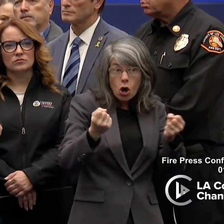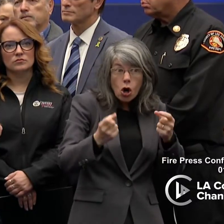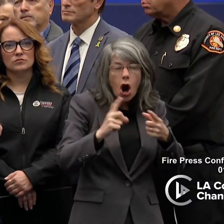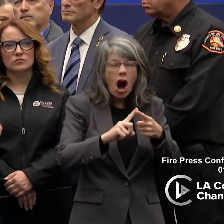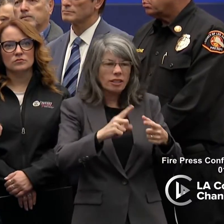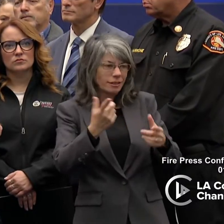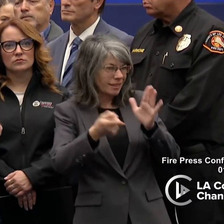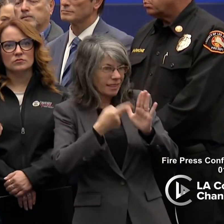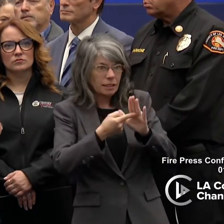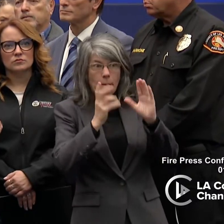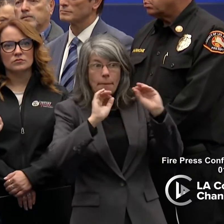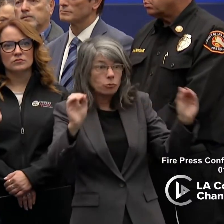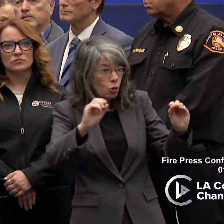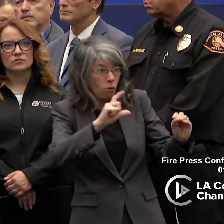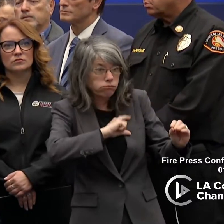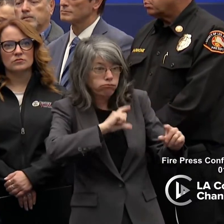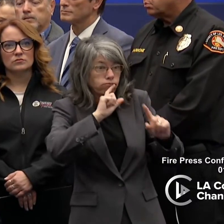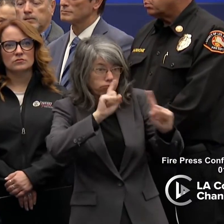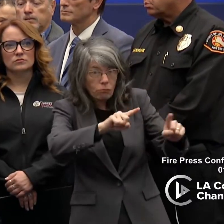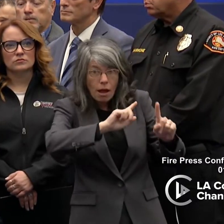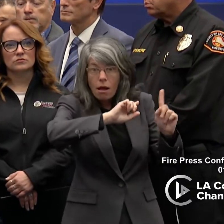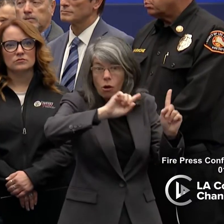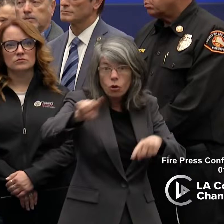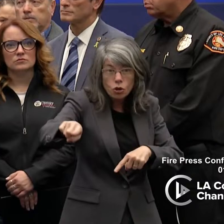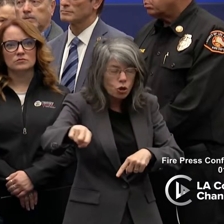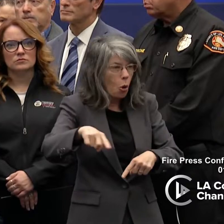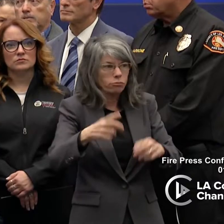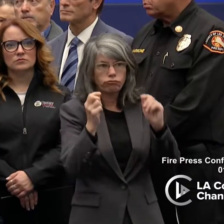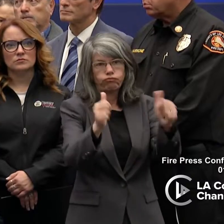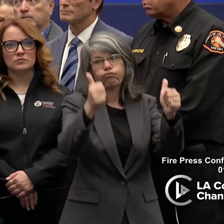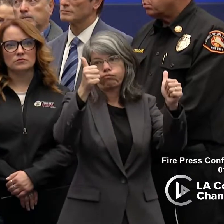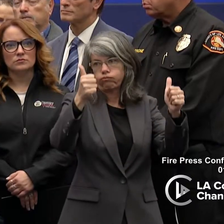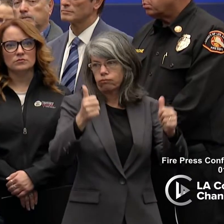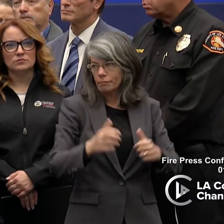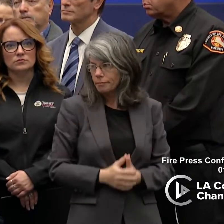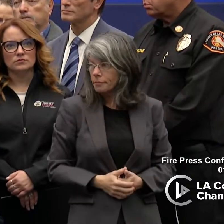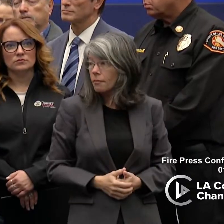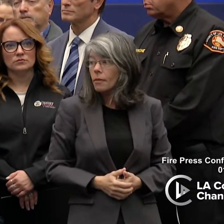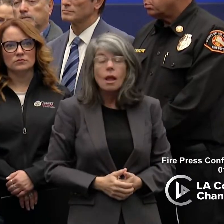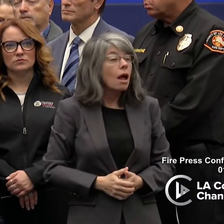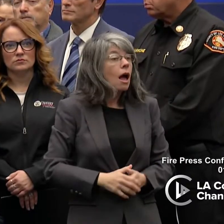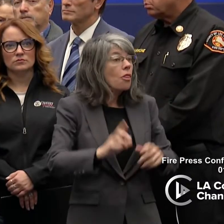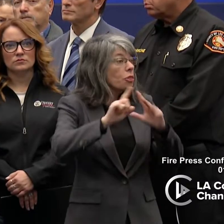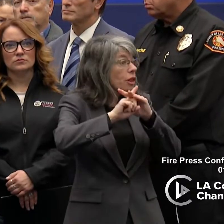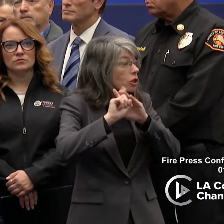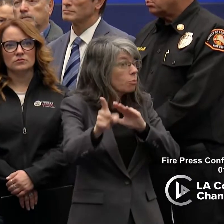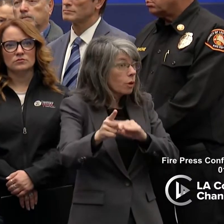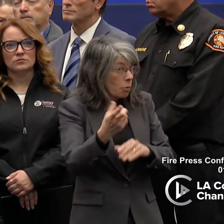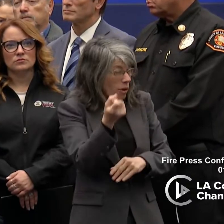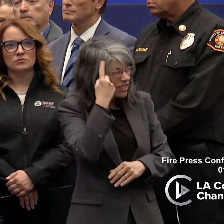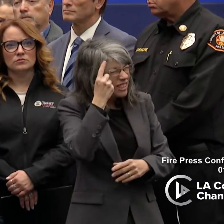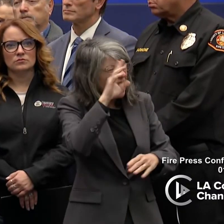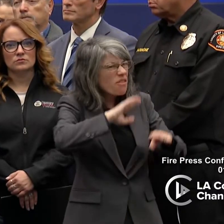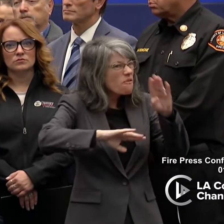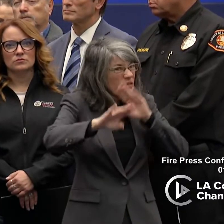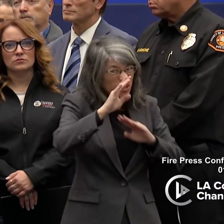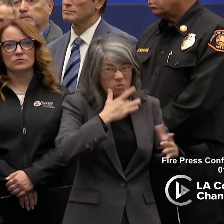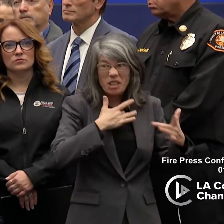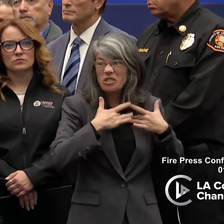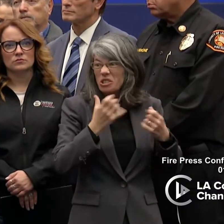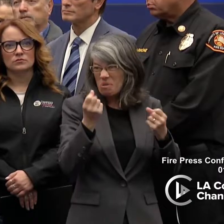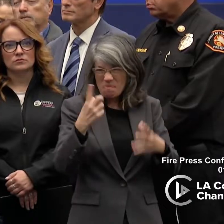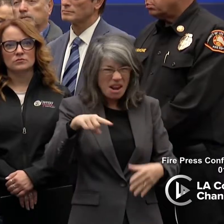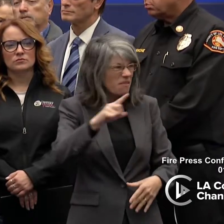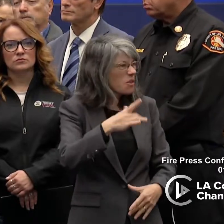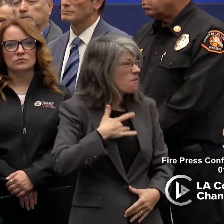ensure a strong presence and a swift response to any issues that arise. Our deployment, we understand the frustration and concern many of